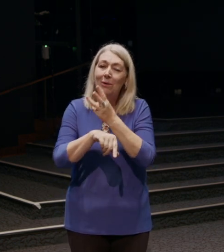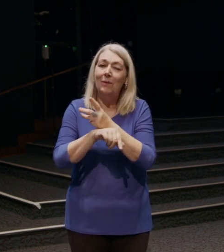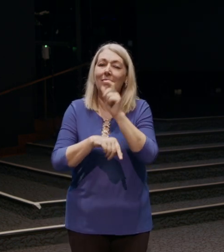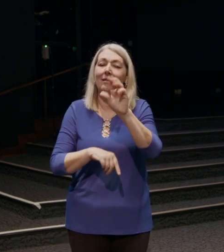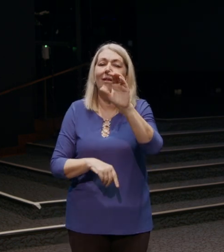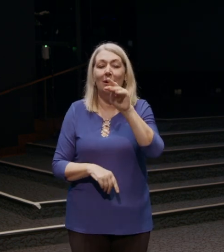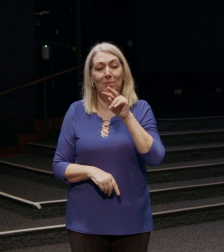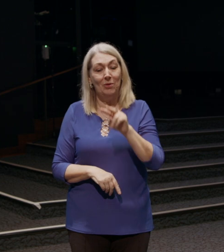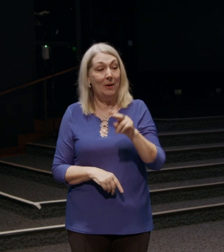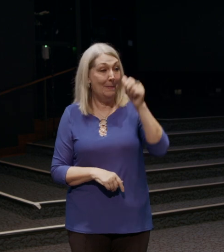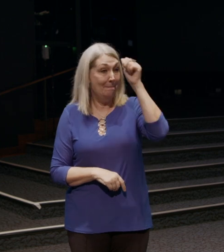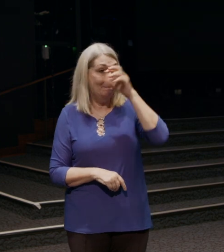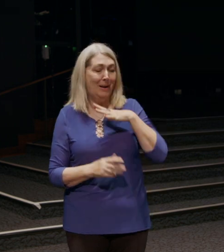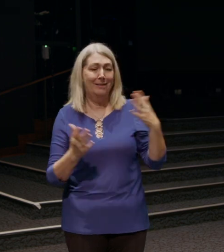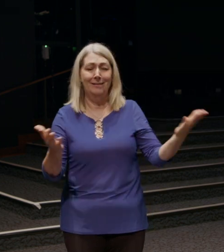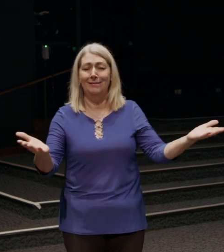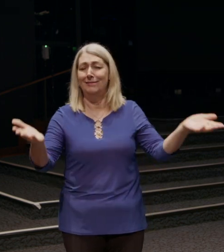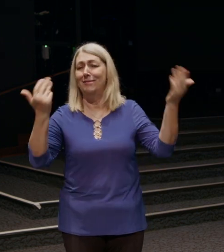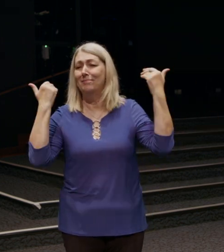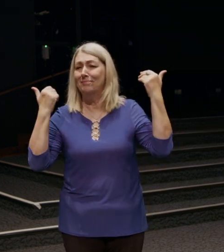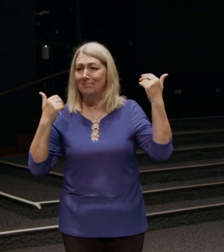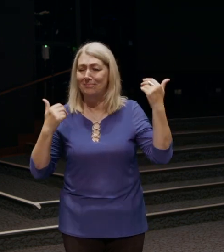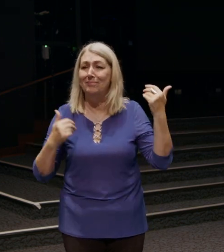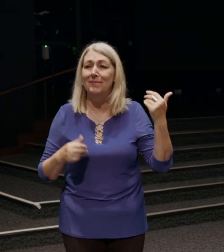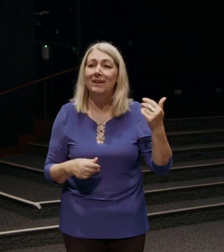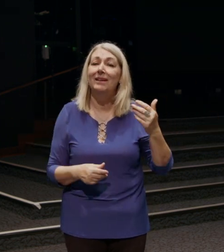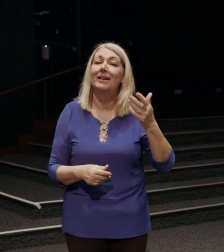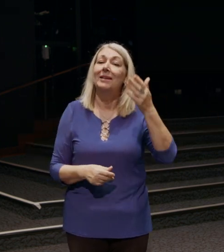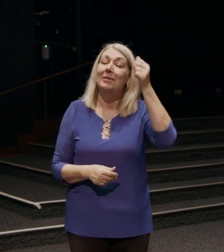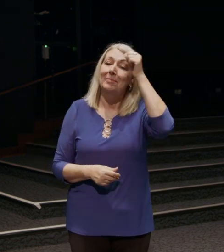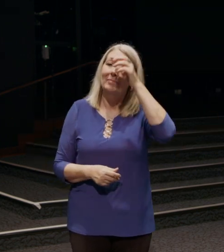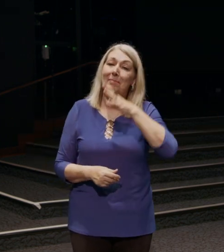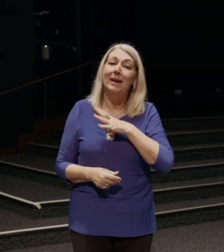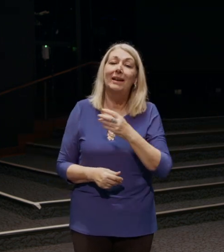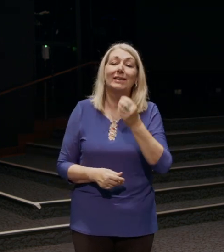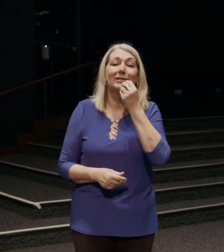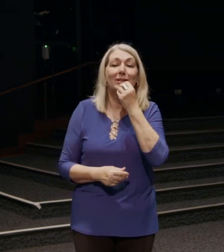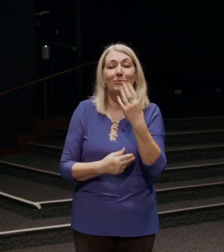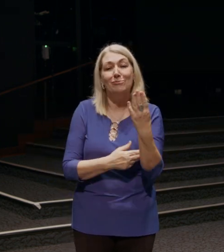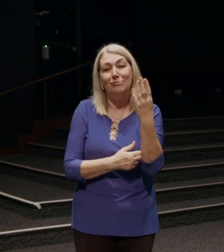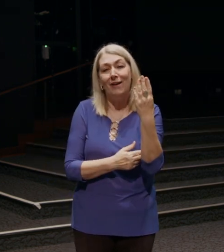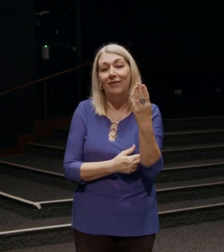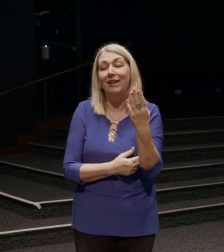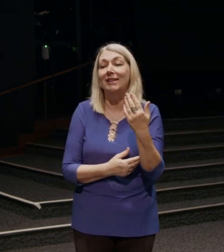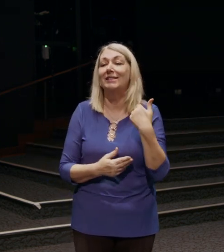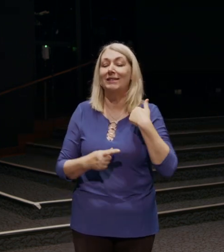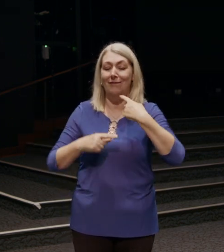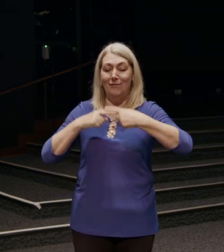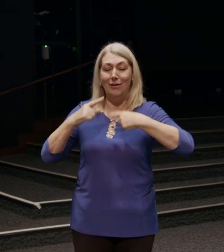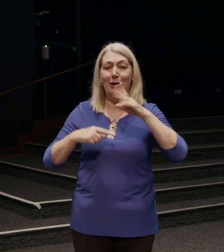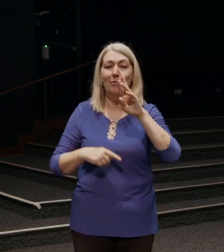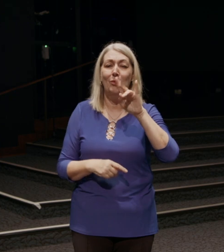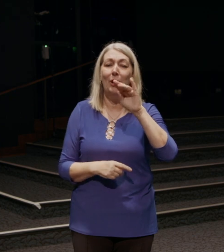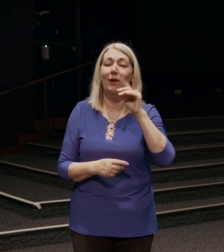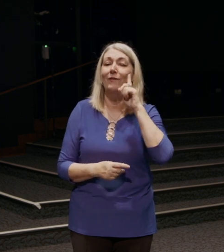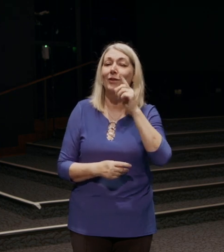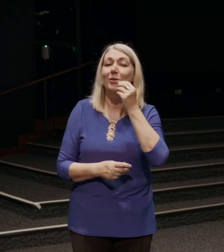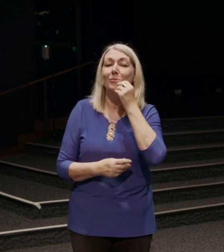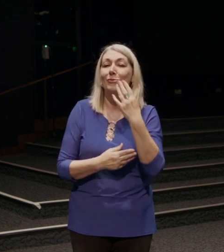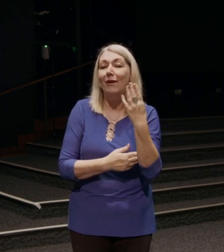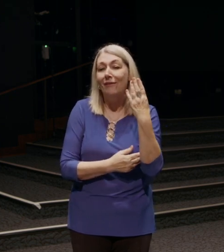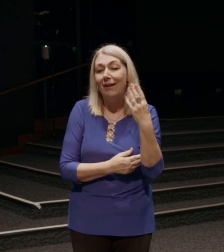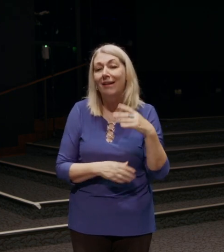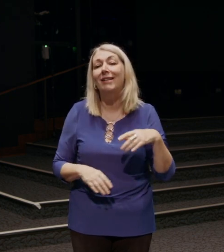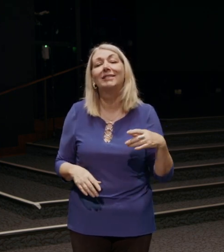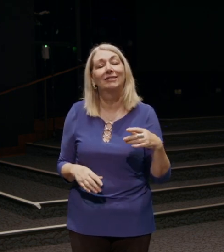gatewaypeople.com/events. Men in the room, we'd love for you to come and be a part of men's breakfast. They're so fun. Breakfast burritos, come get involved in community. We'd love to have